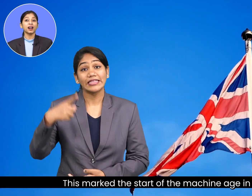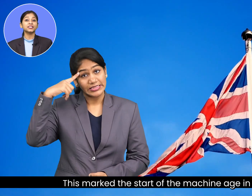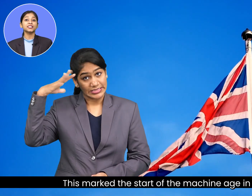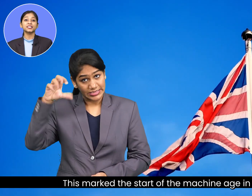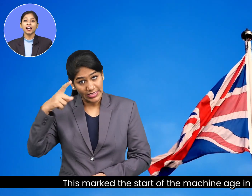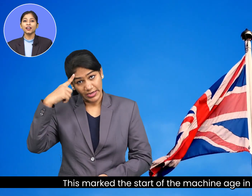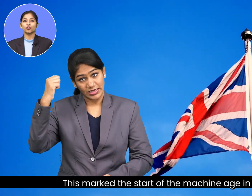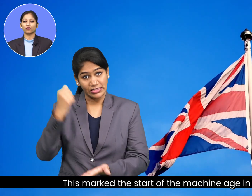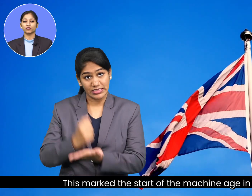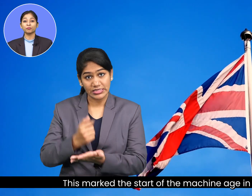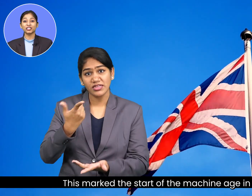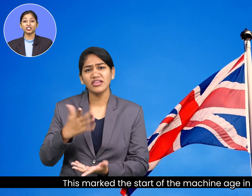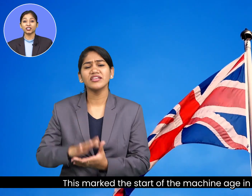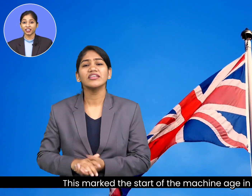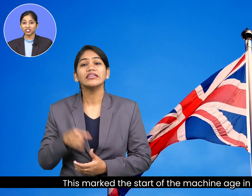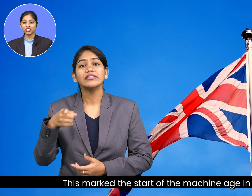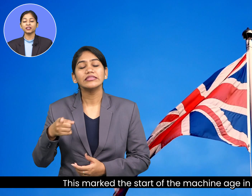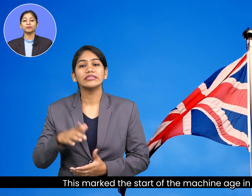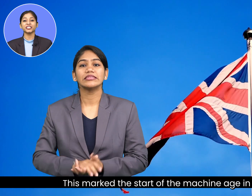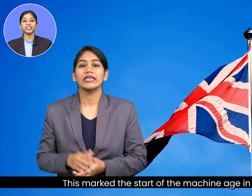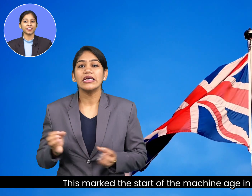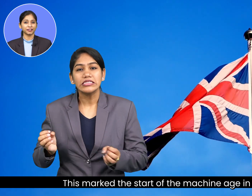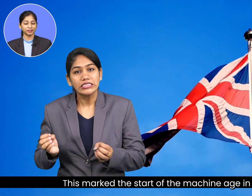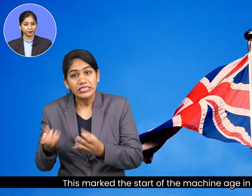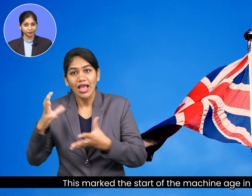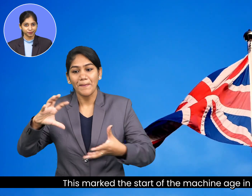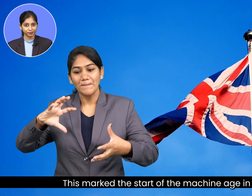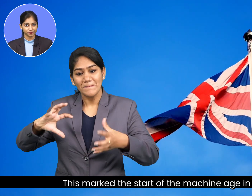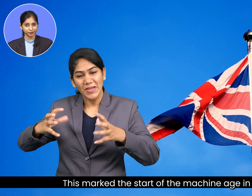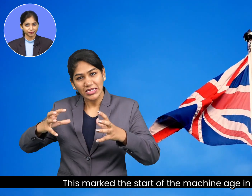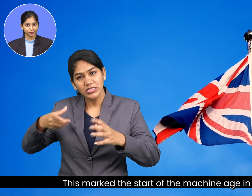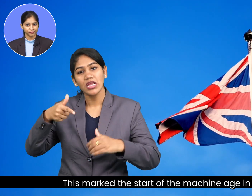This marked the start of the machine age in Britain.